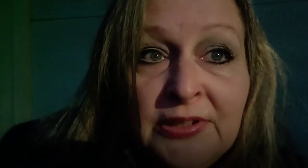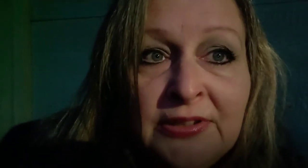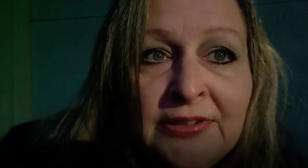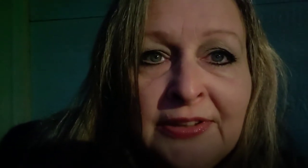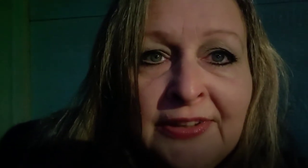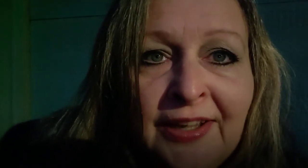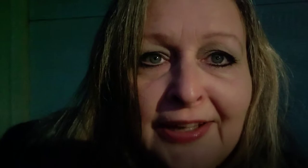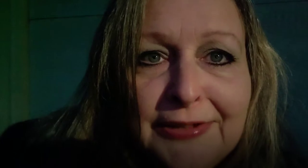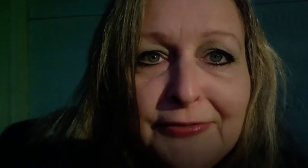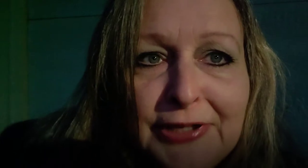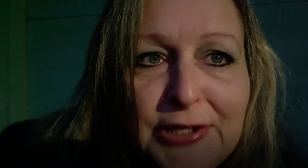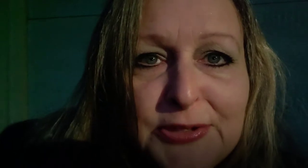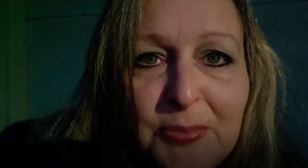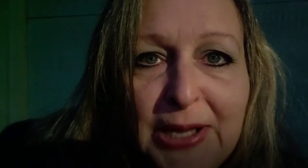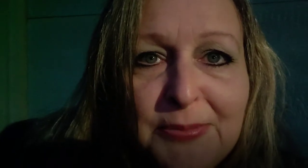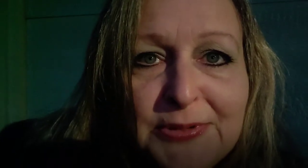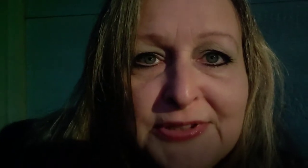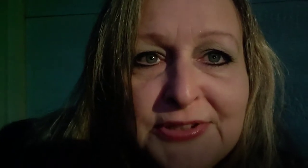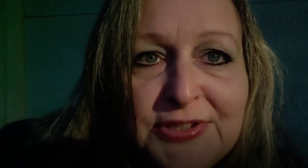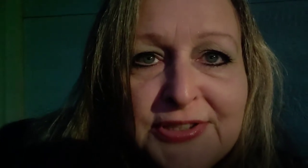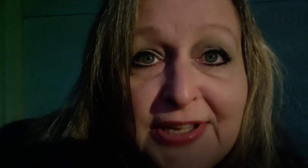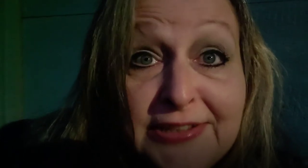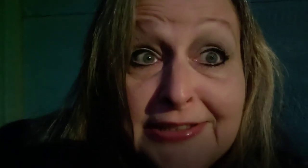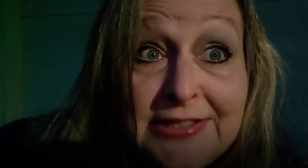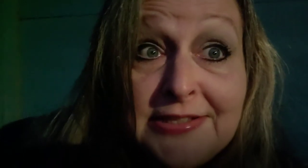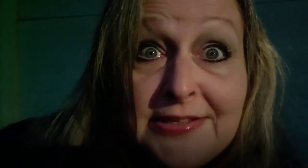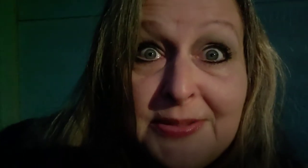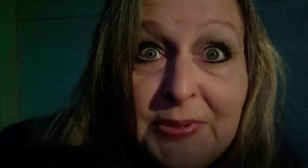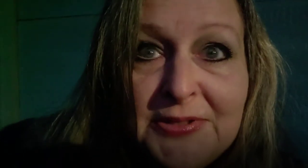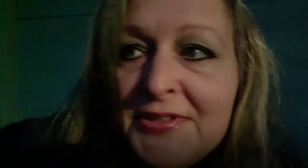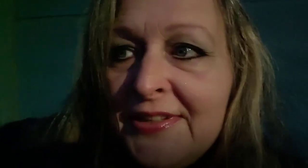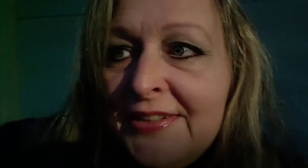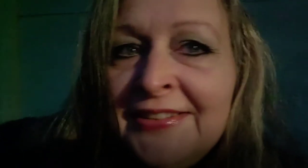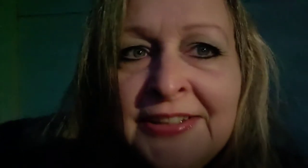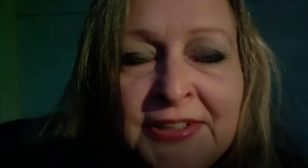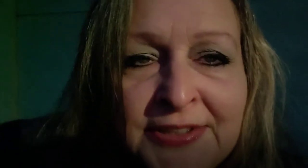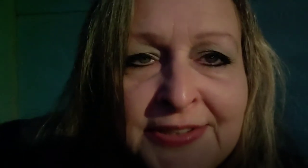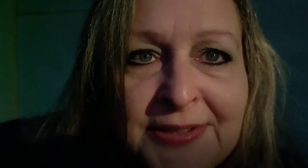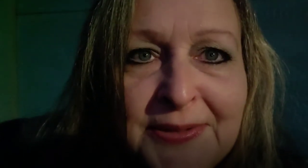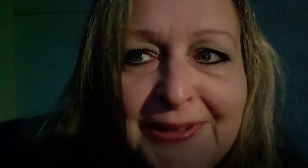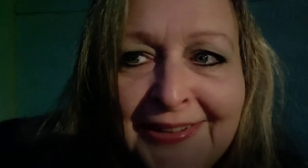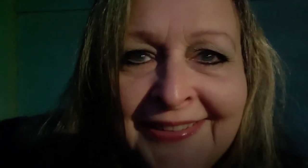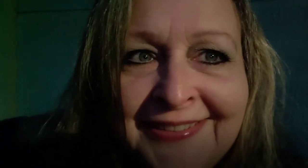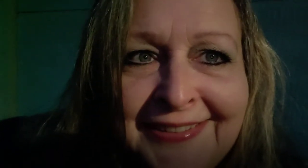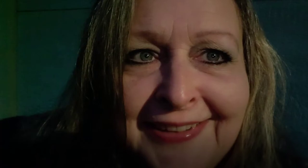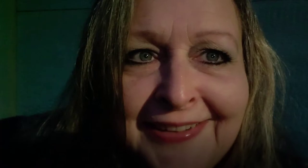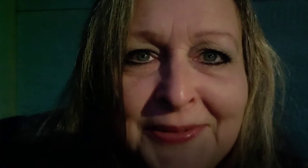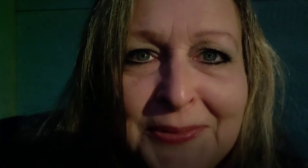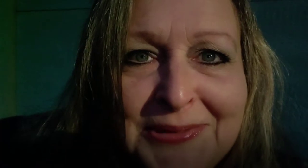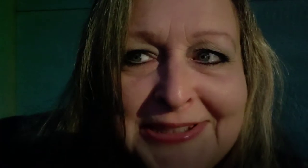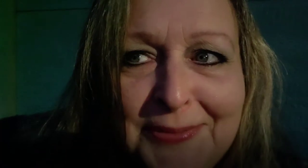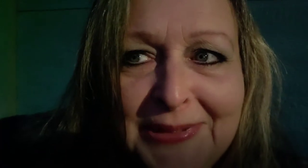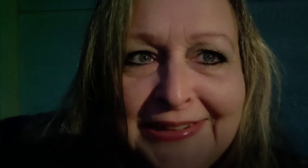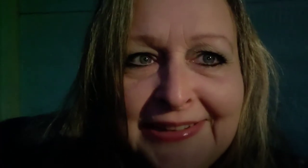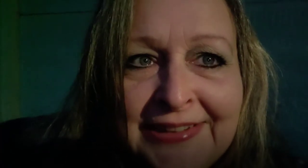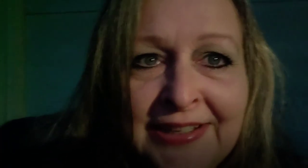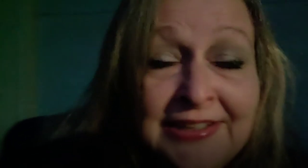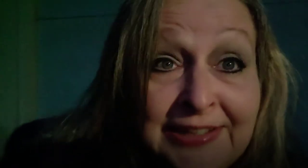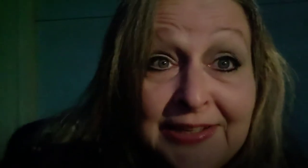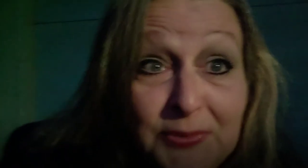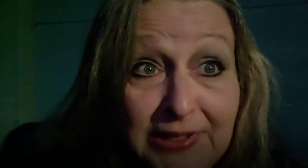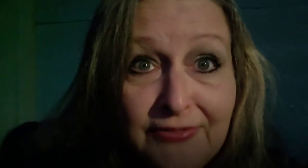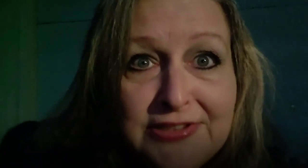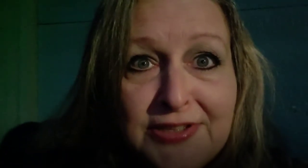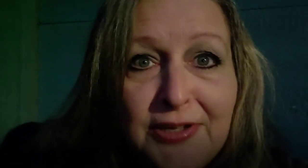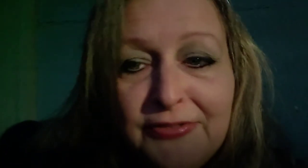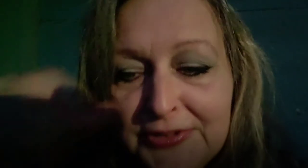her identification papers, that she's a necessary personnel. So what's that mean? That